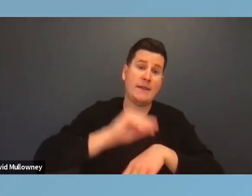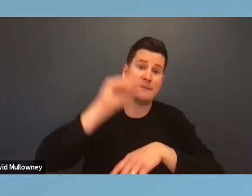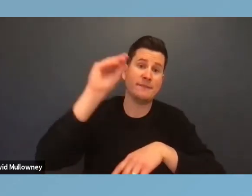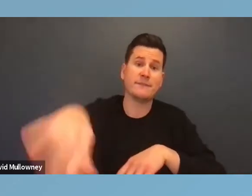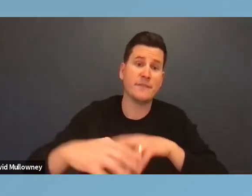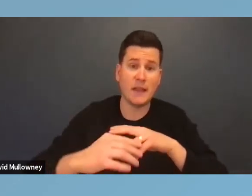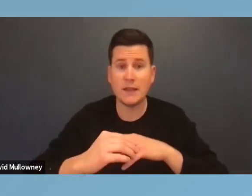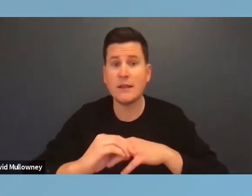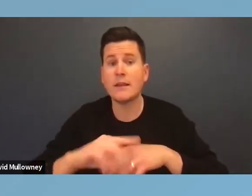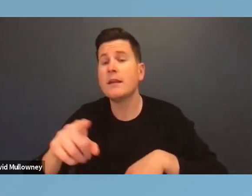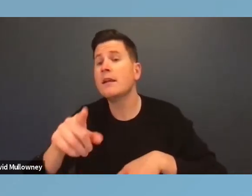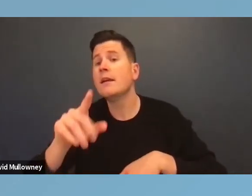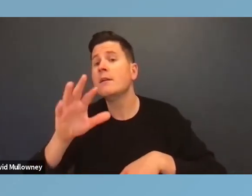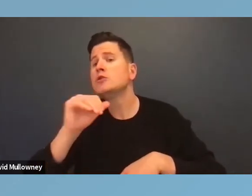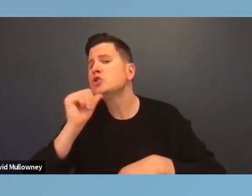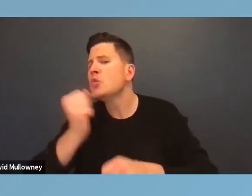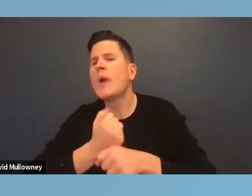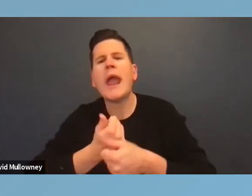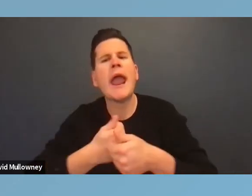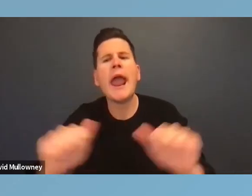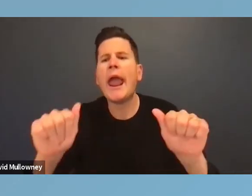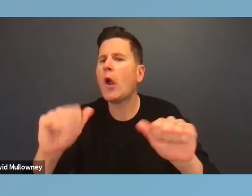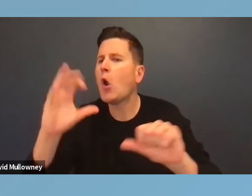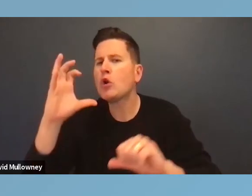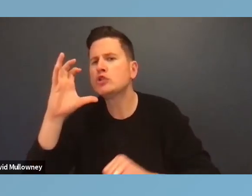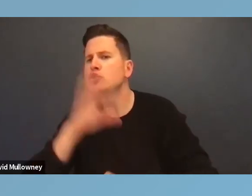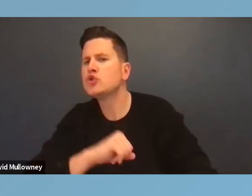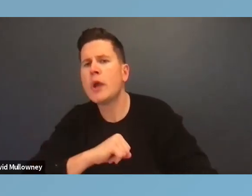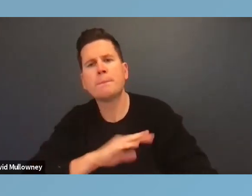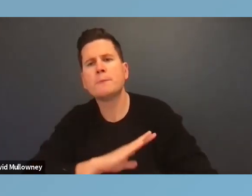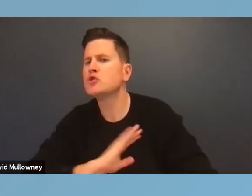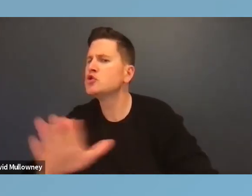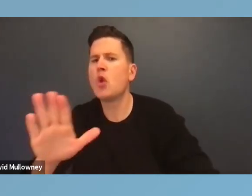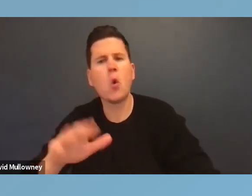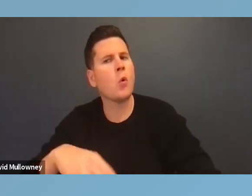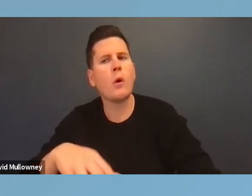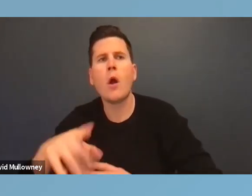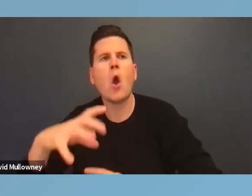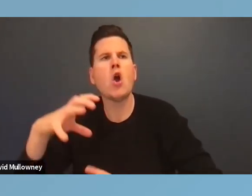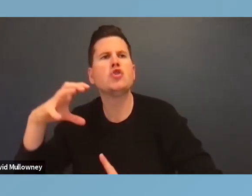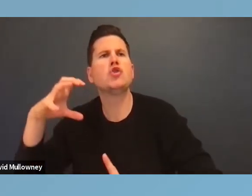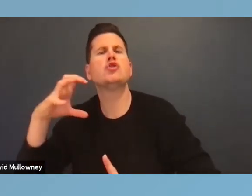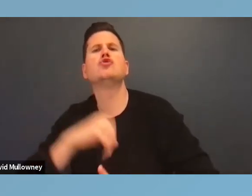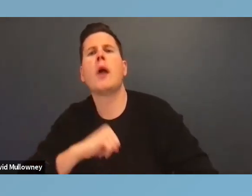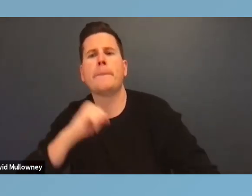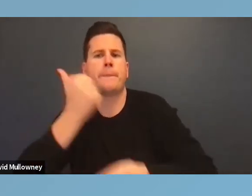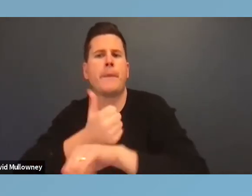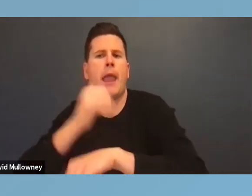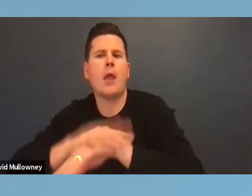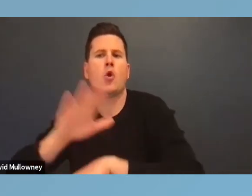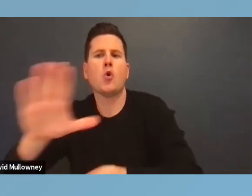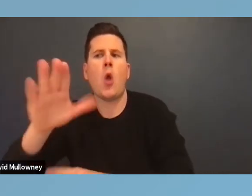So now my advice. Don't make any assumptions.